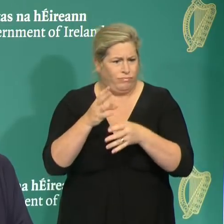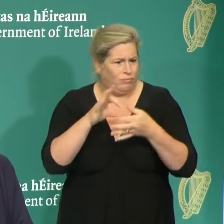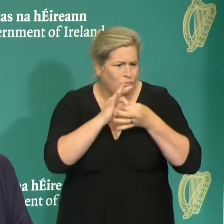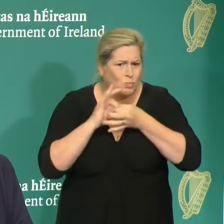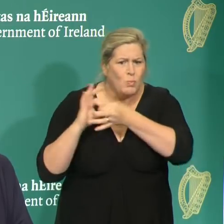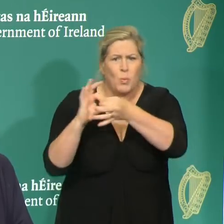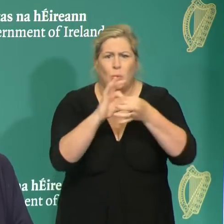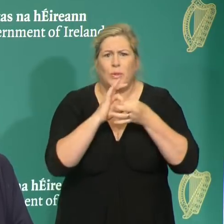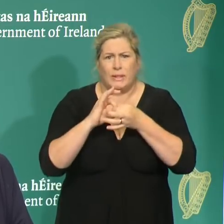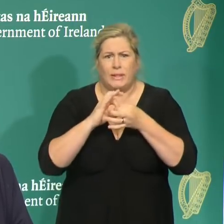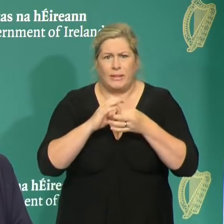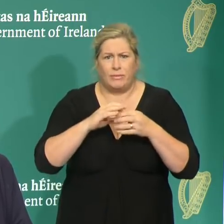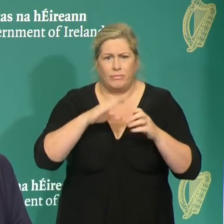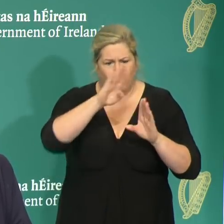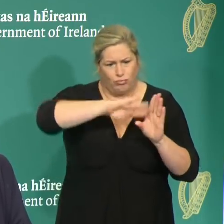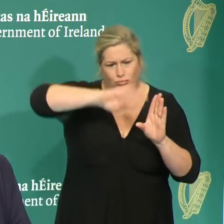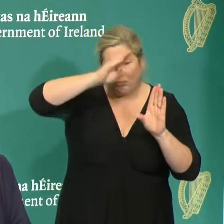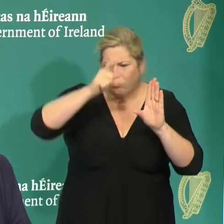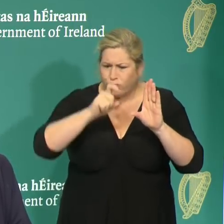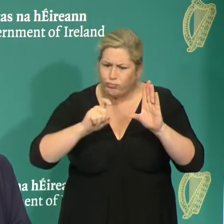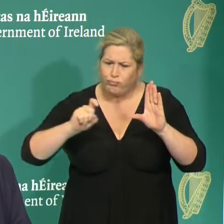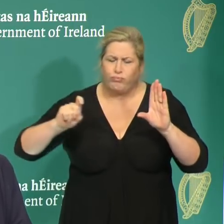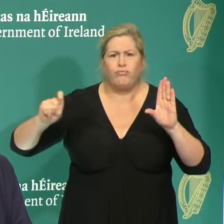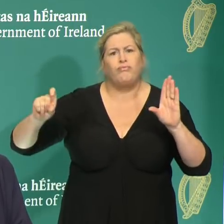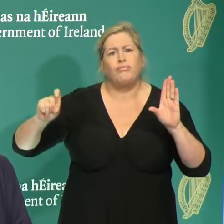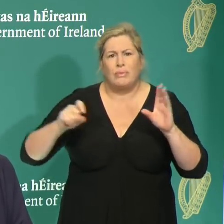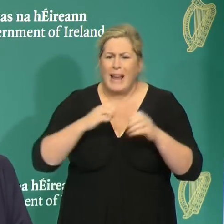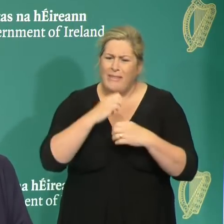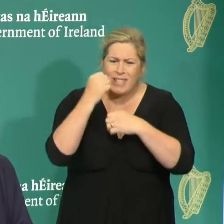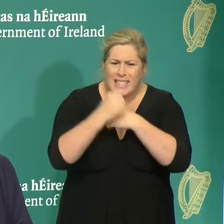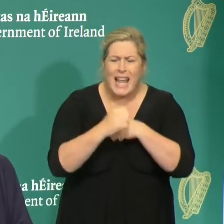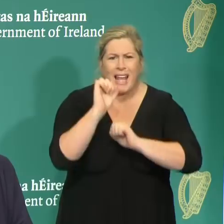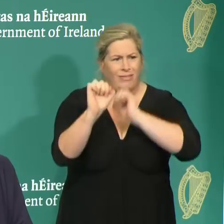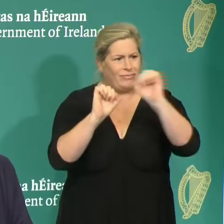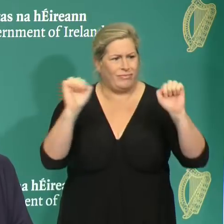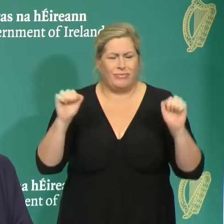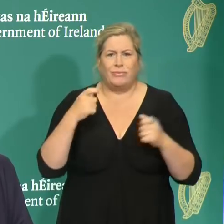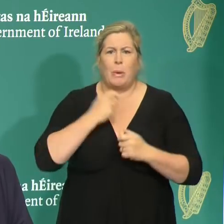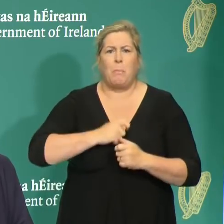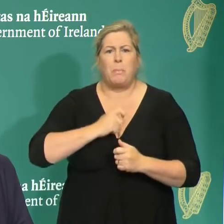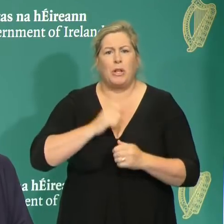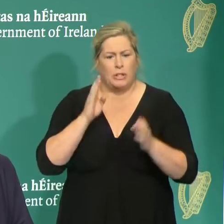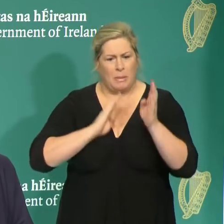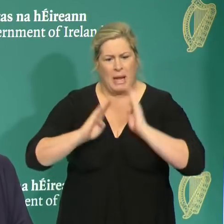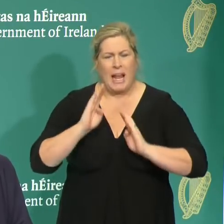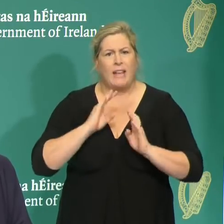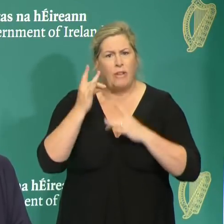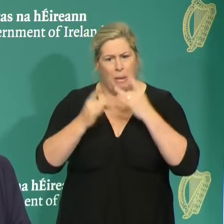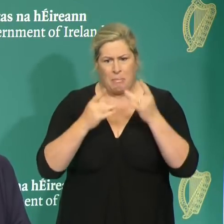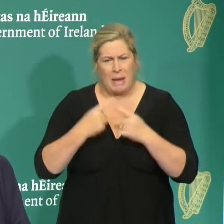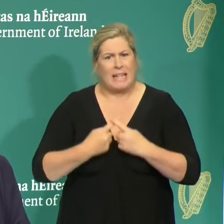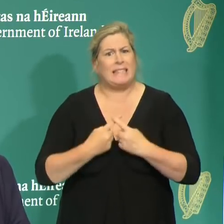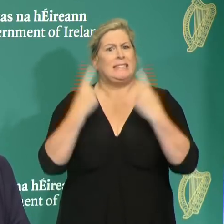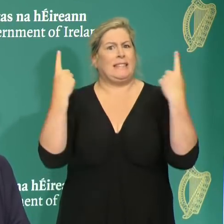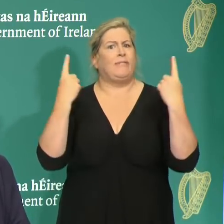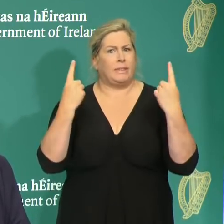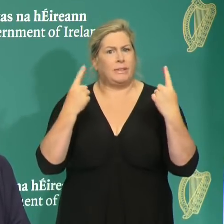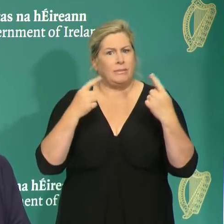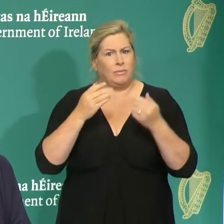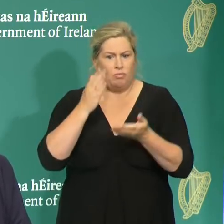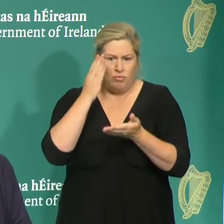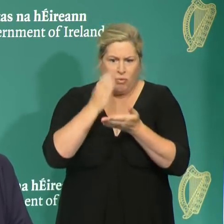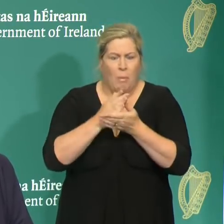far. It is the everyday things in each person's personal behaviour that makes a difference to the spread of this